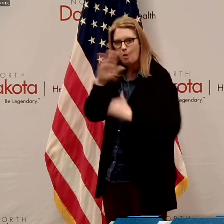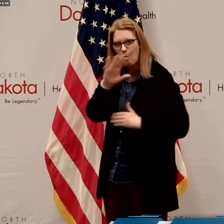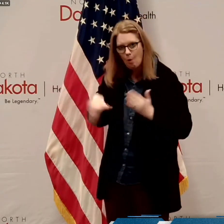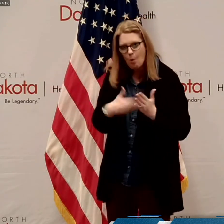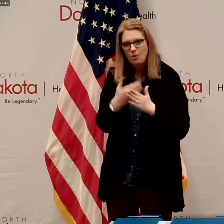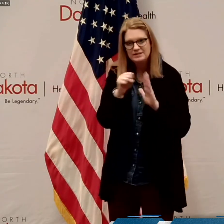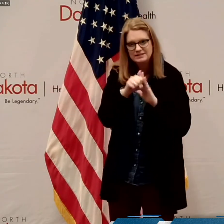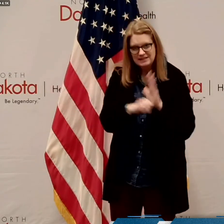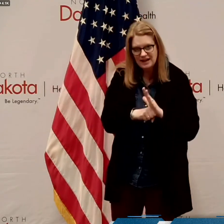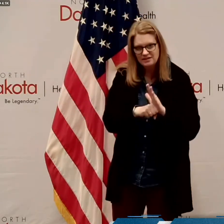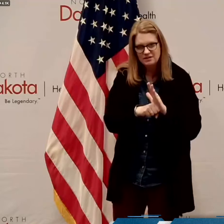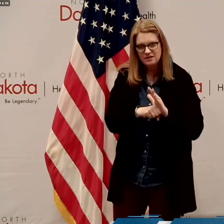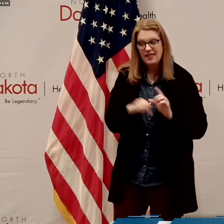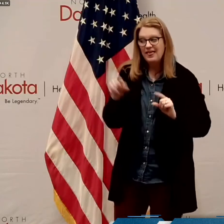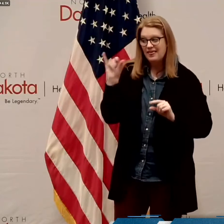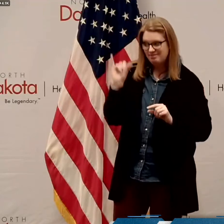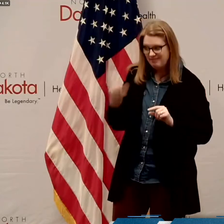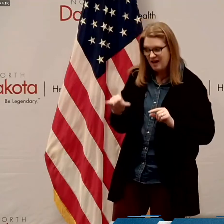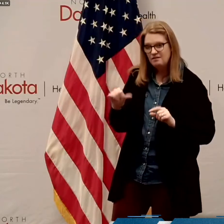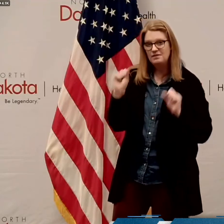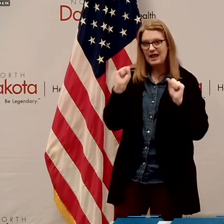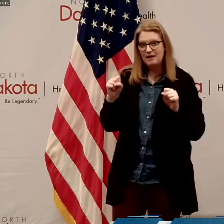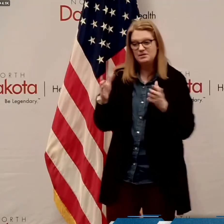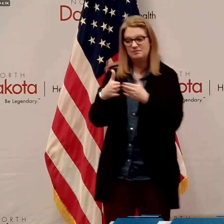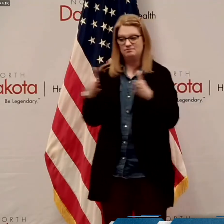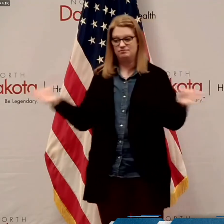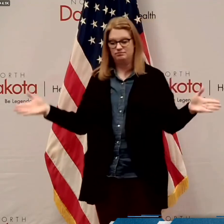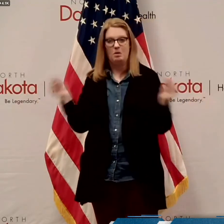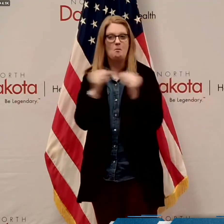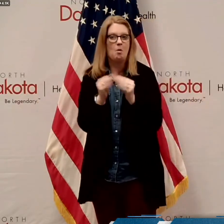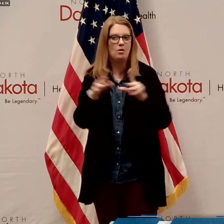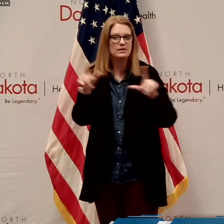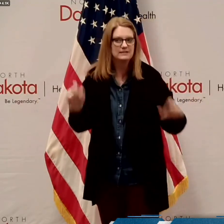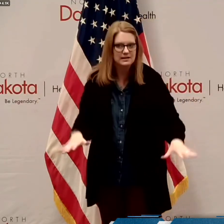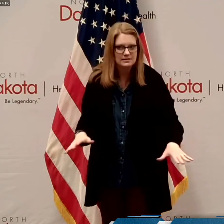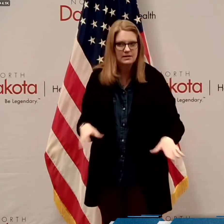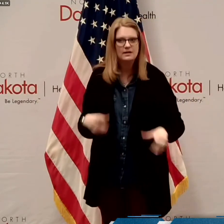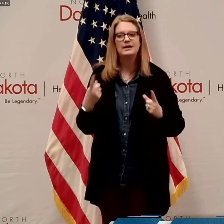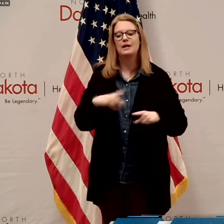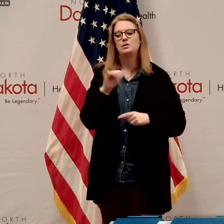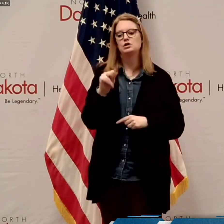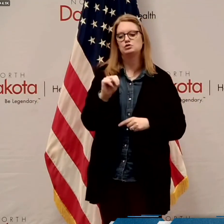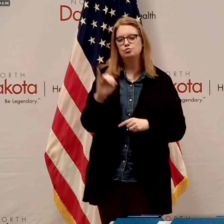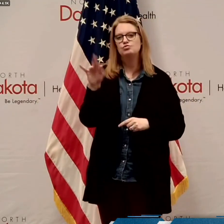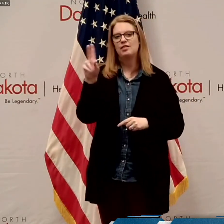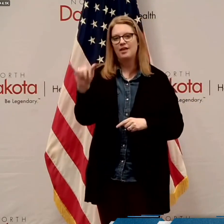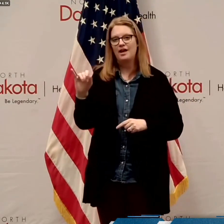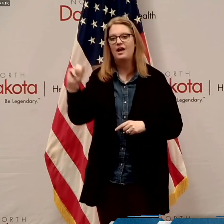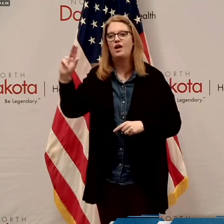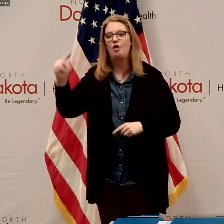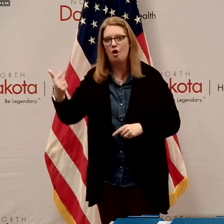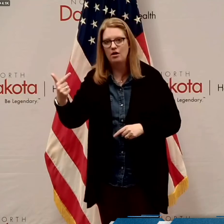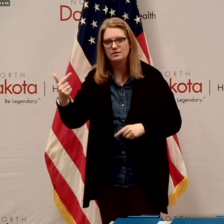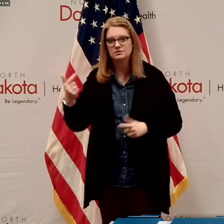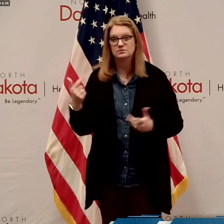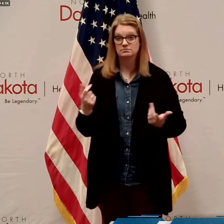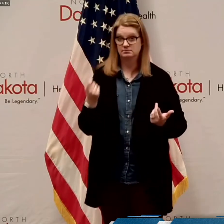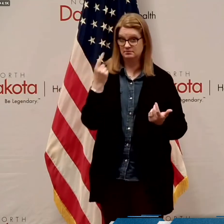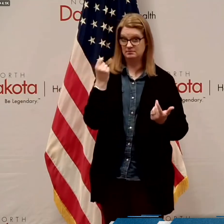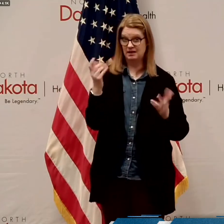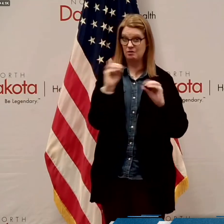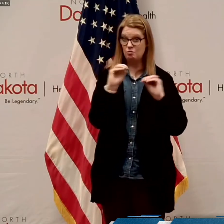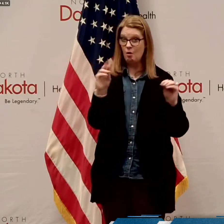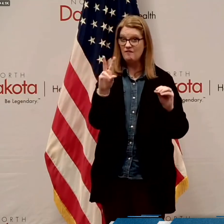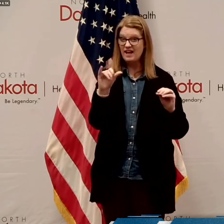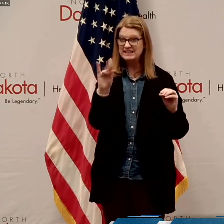have to have, and not just for now, but we have to have this in June and July and August, because without a vaccine, we